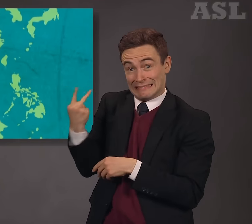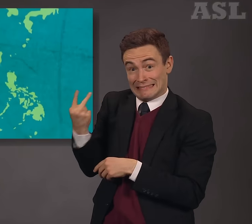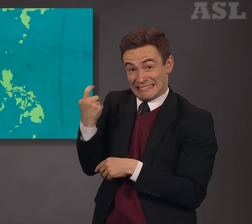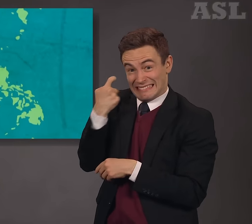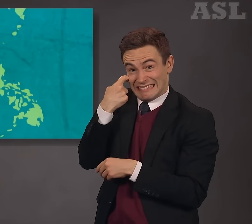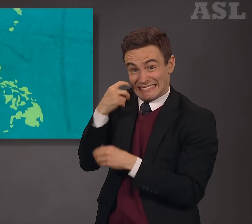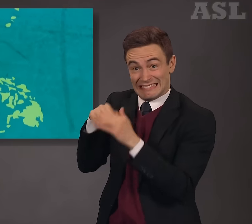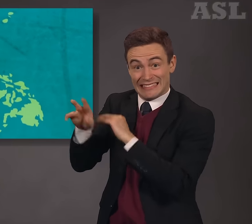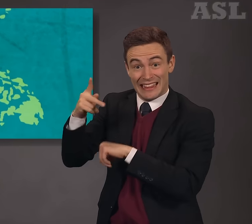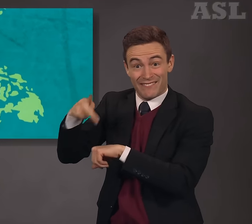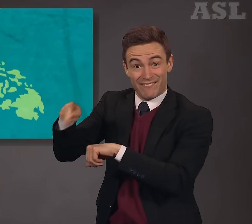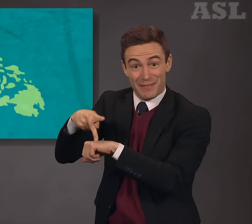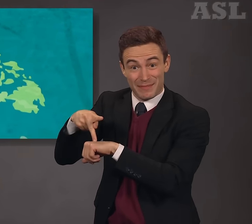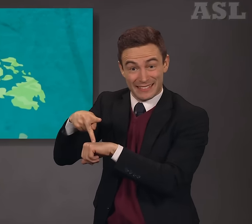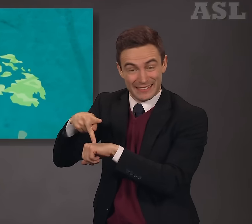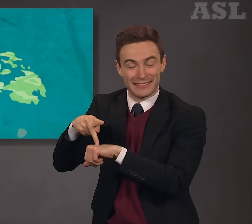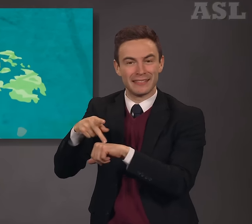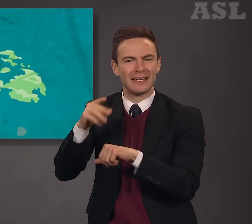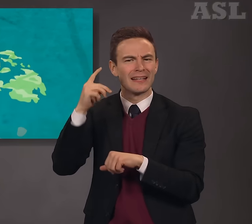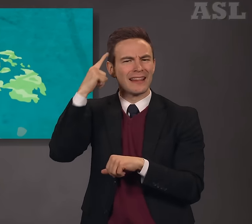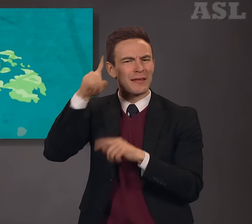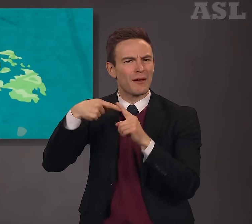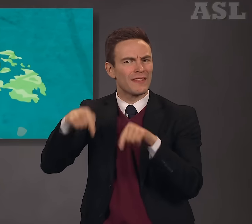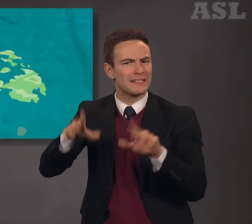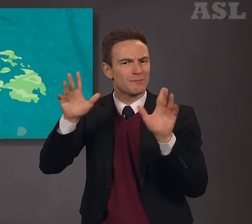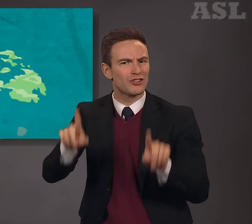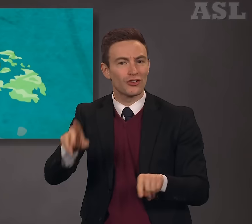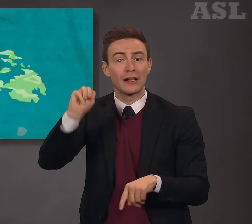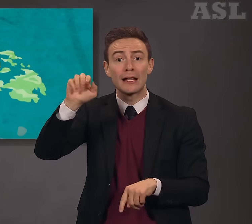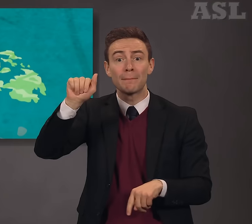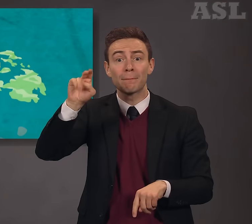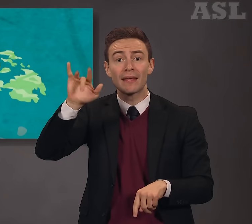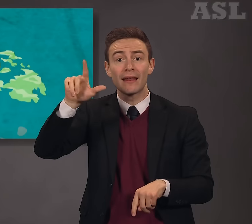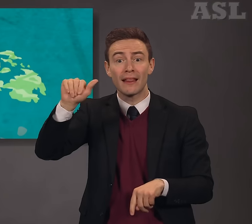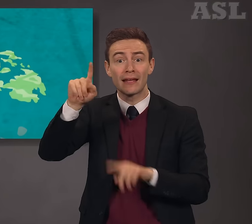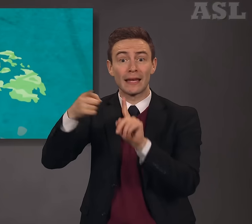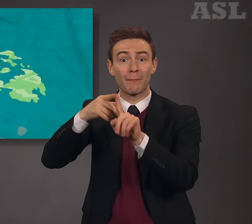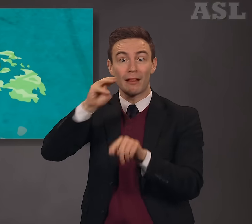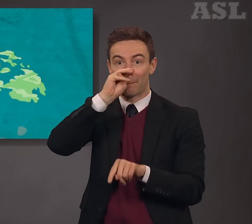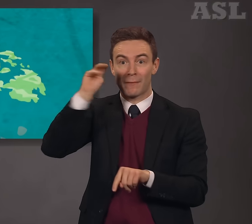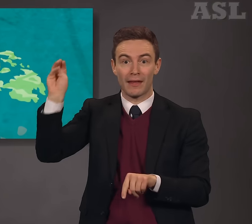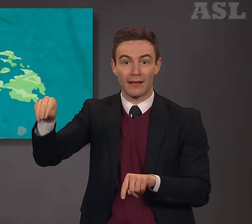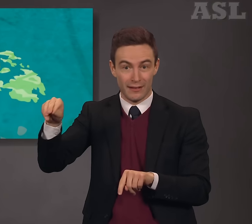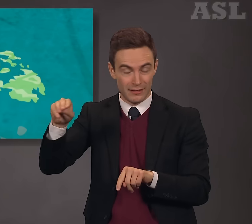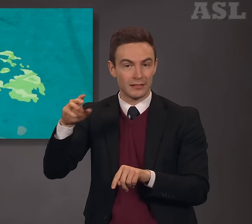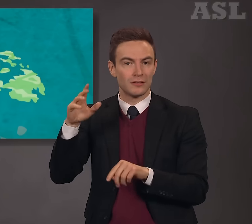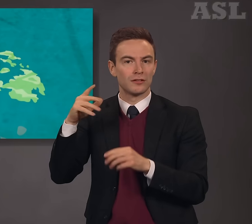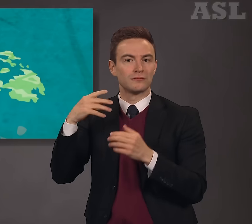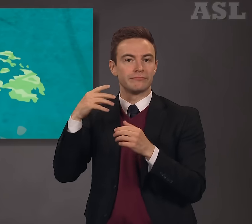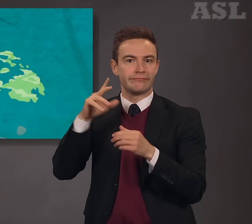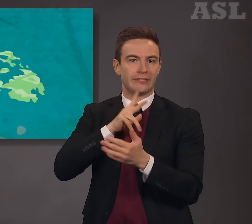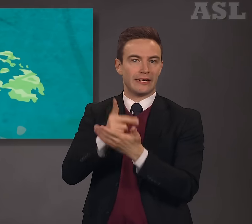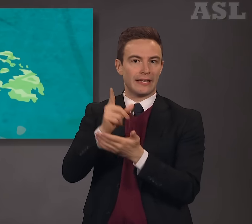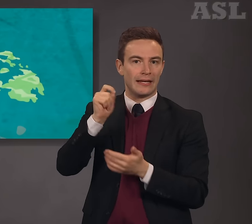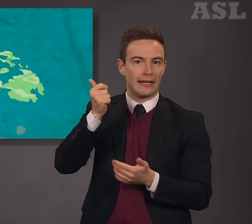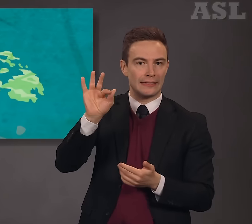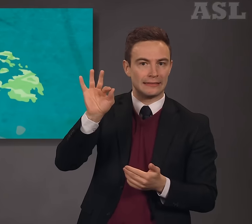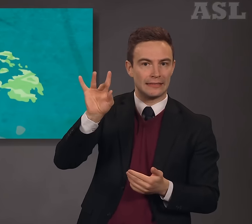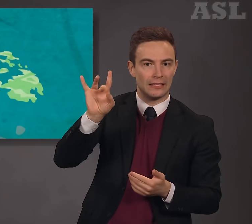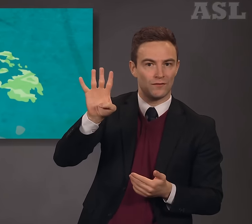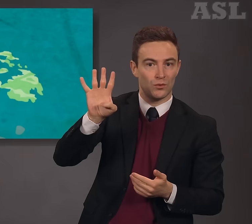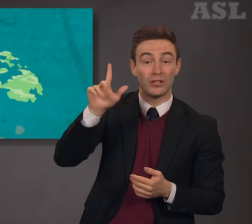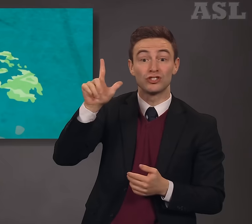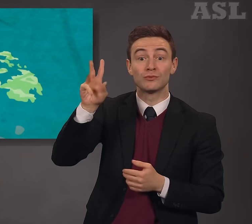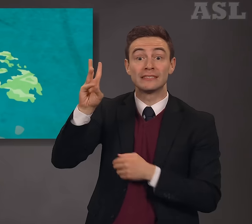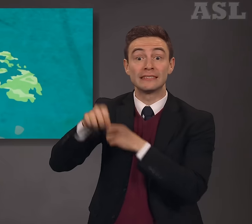this miracle. The Manila Temple was dedicated in 1984. It would be 26 years before